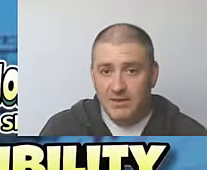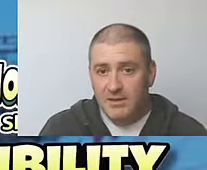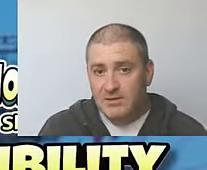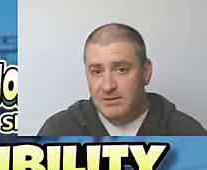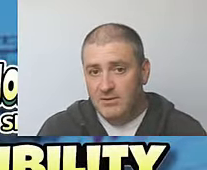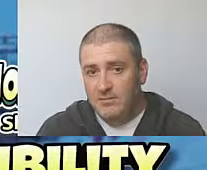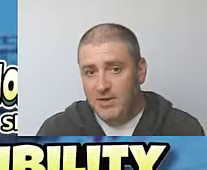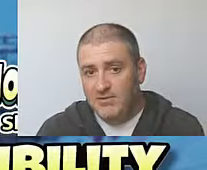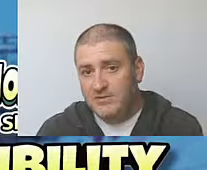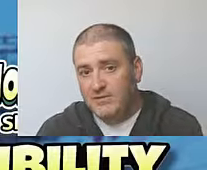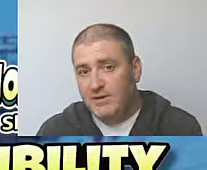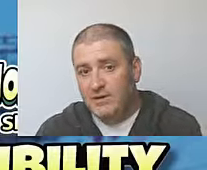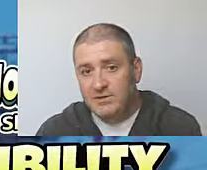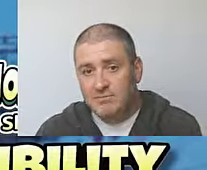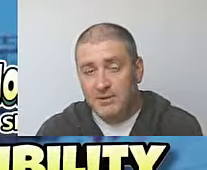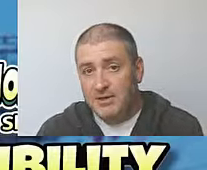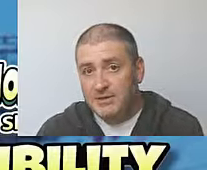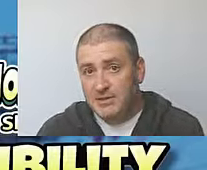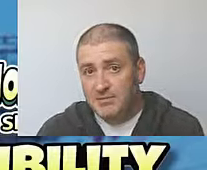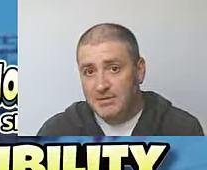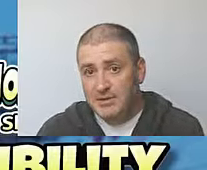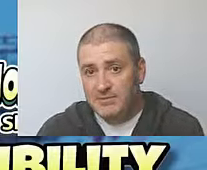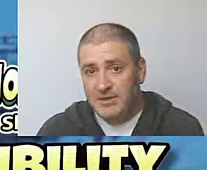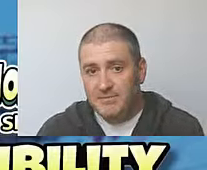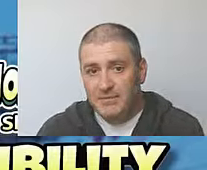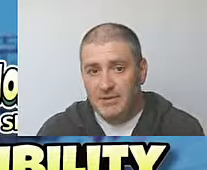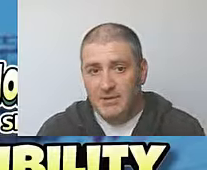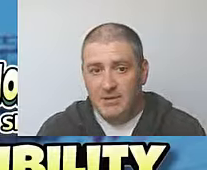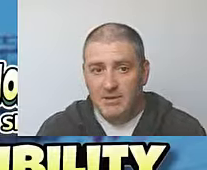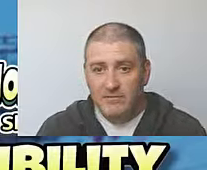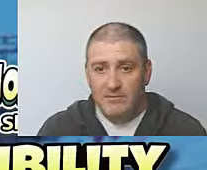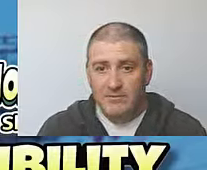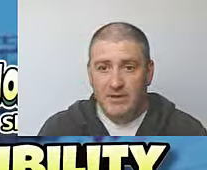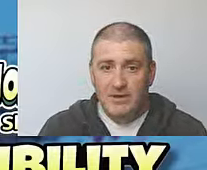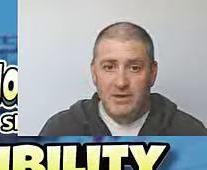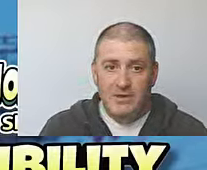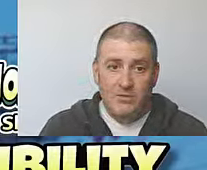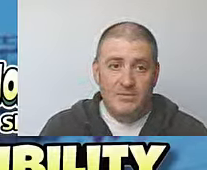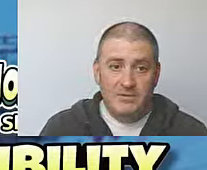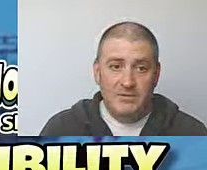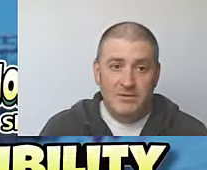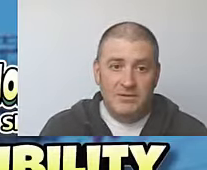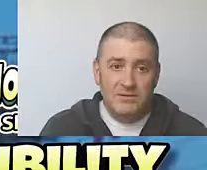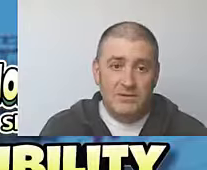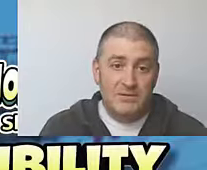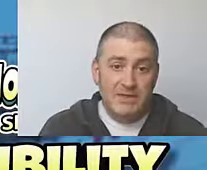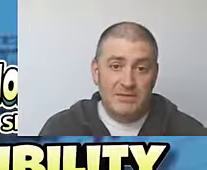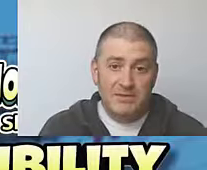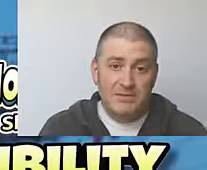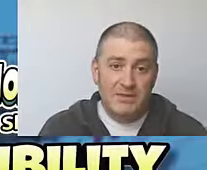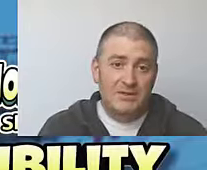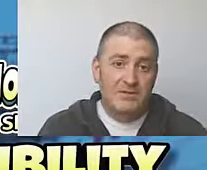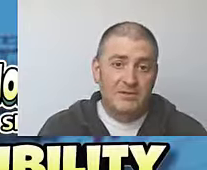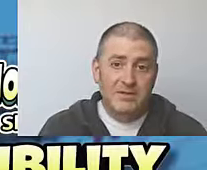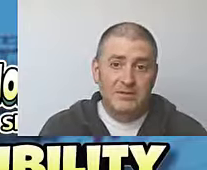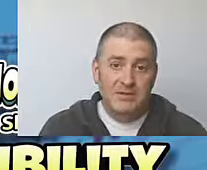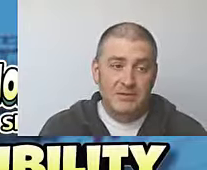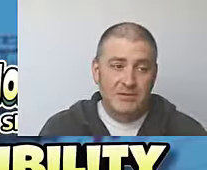setting to Pivot of Heart's blind accessibility update, from Crimson